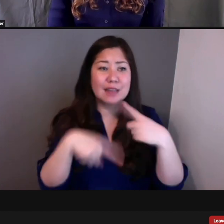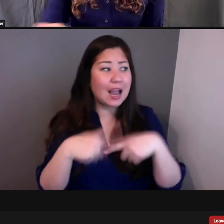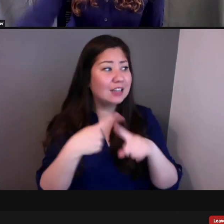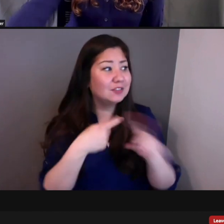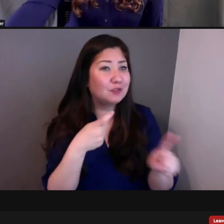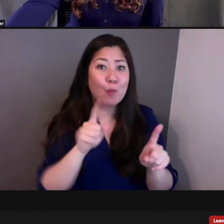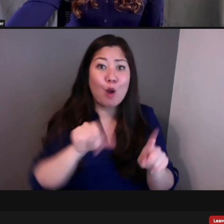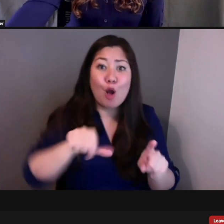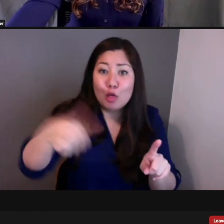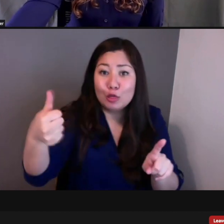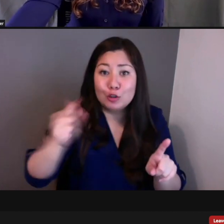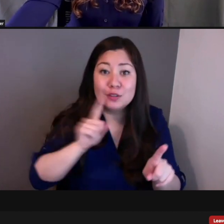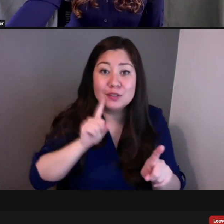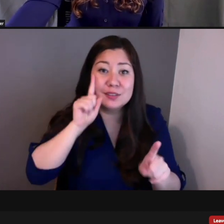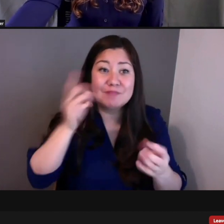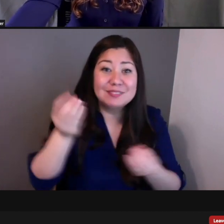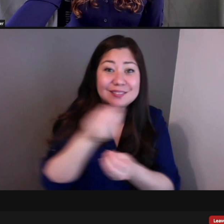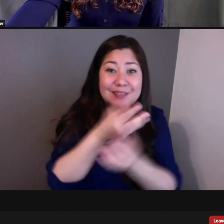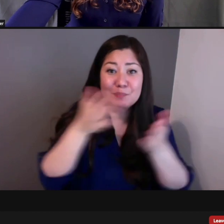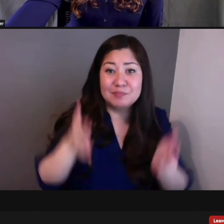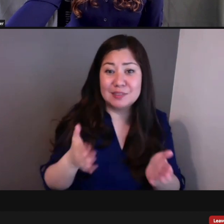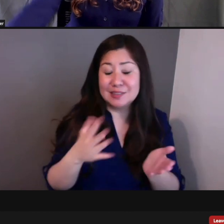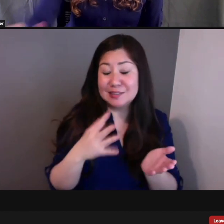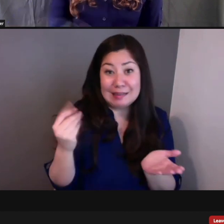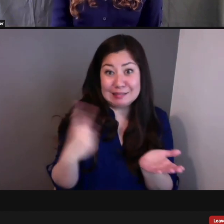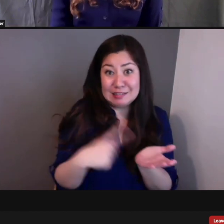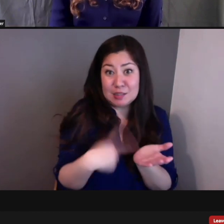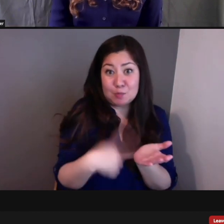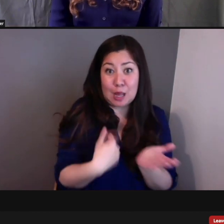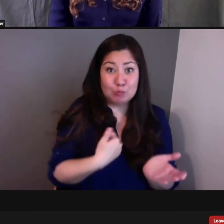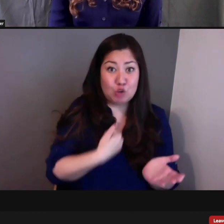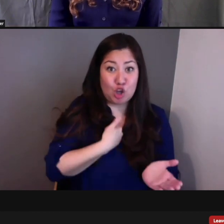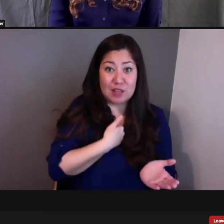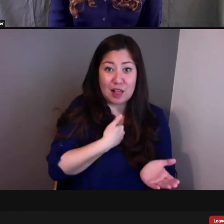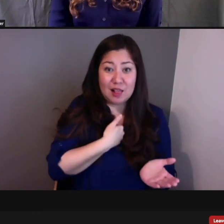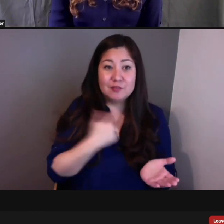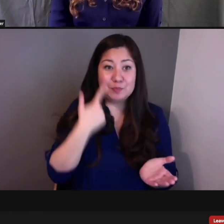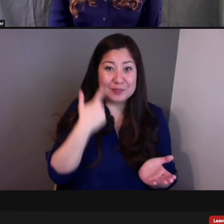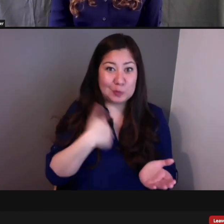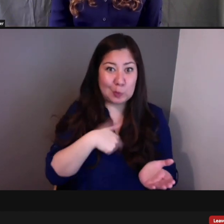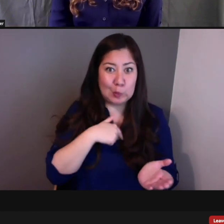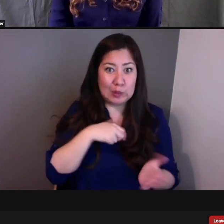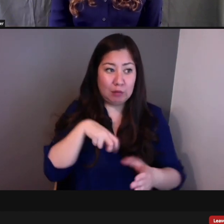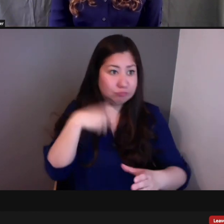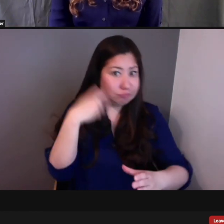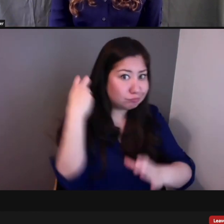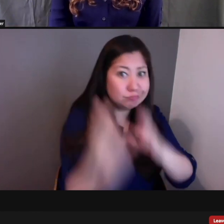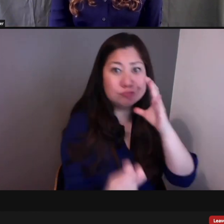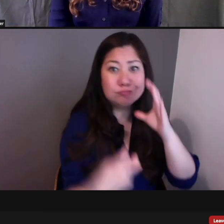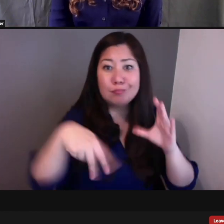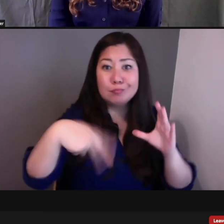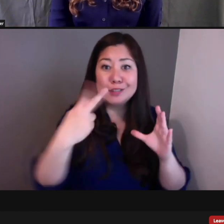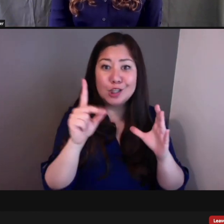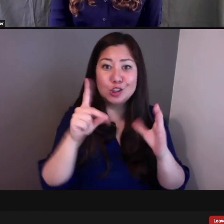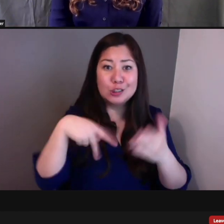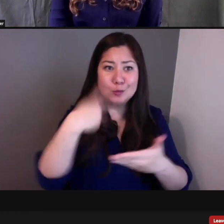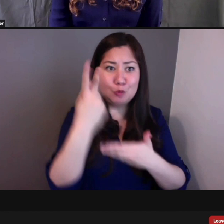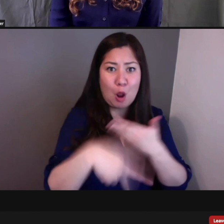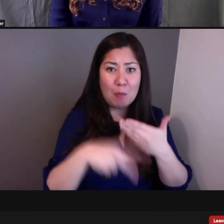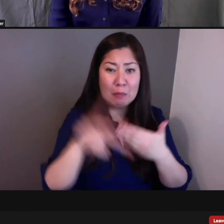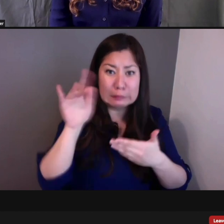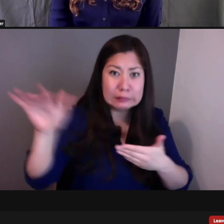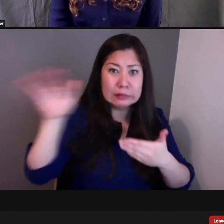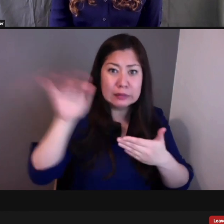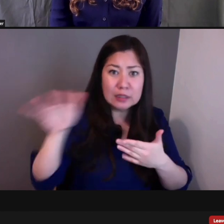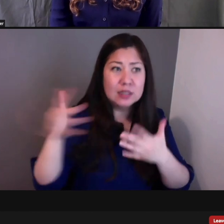to interpret this information equitably for students with questions and answers and choices. I can't just